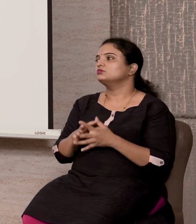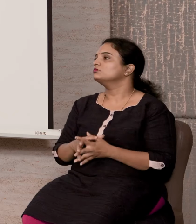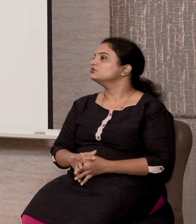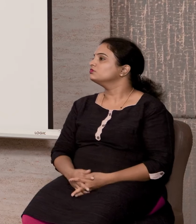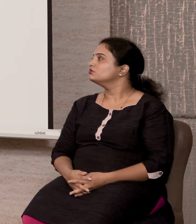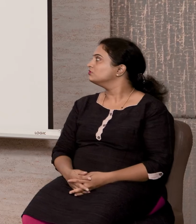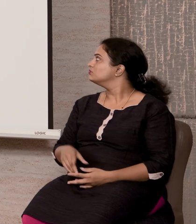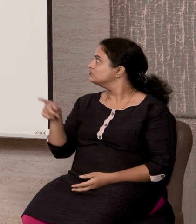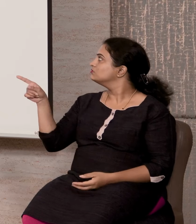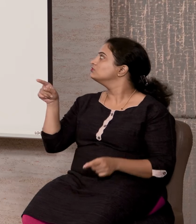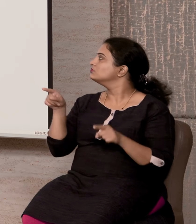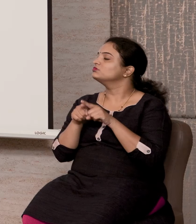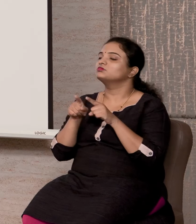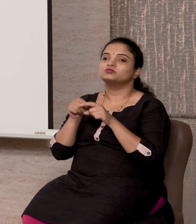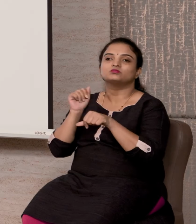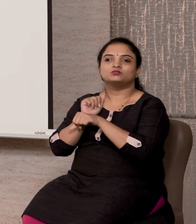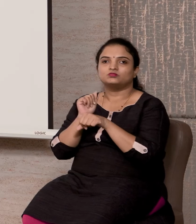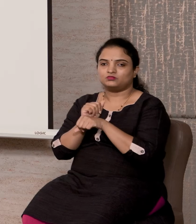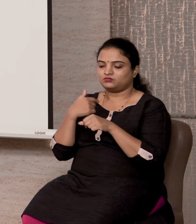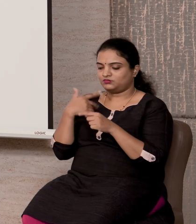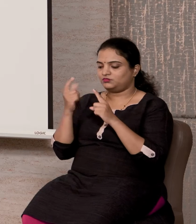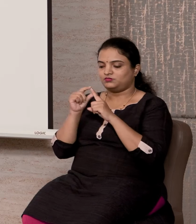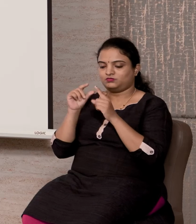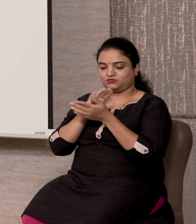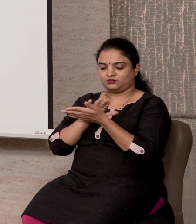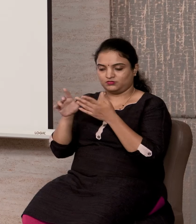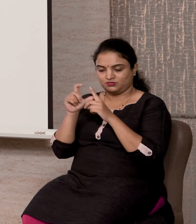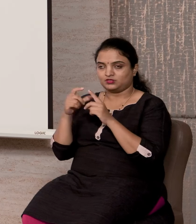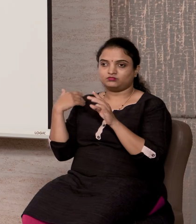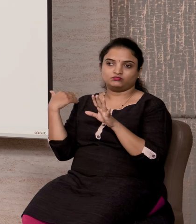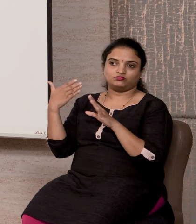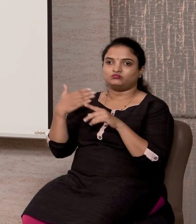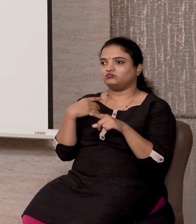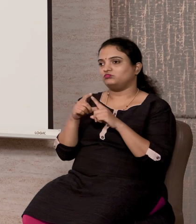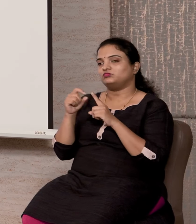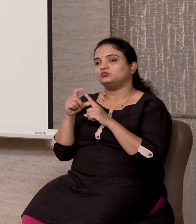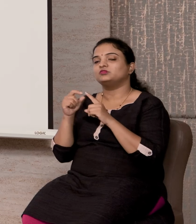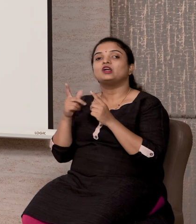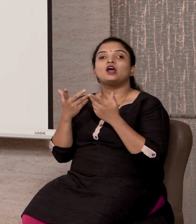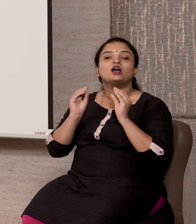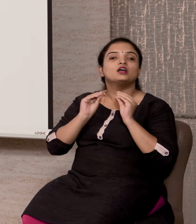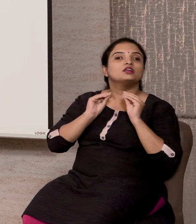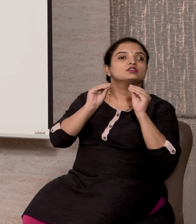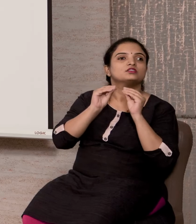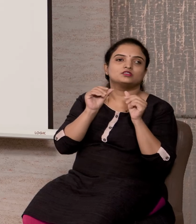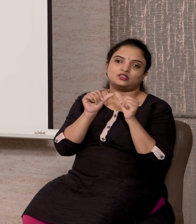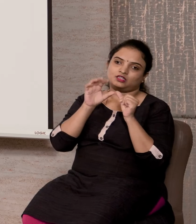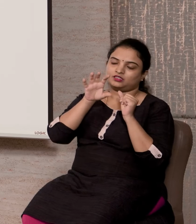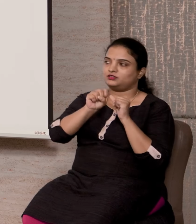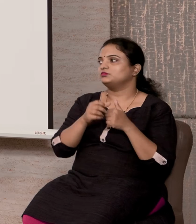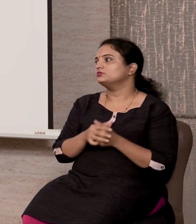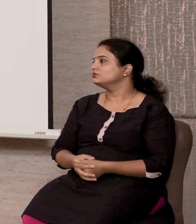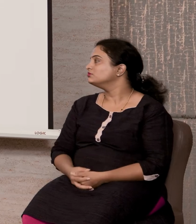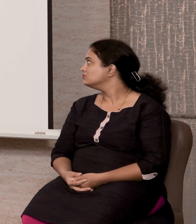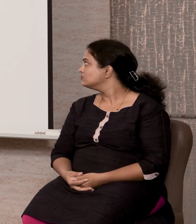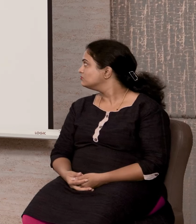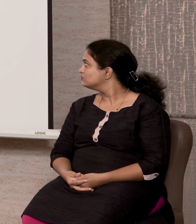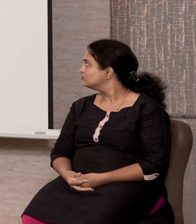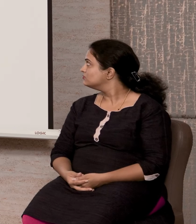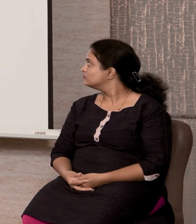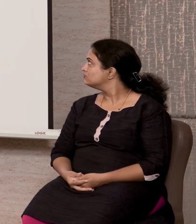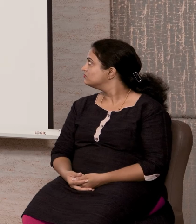this was about my work, and it was all about my PhD work so far, which is about teaching accessibility, right? But now our group at